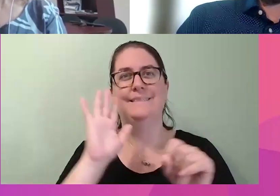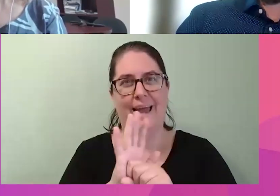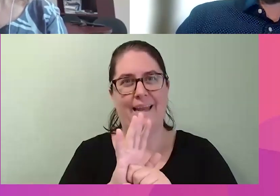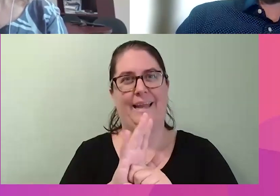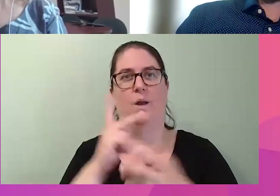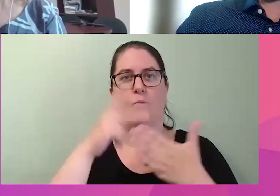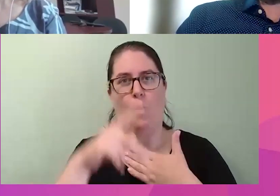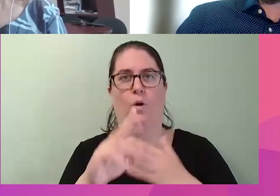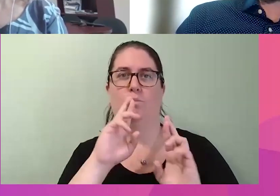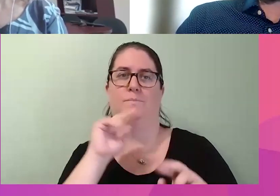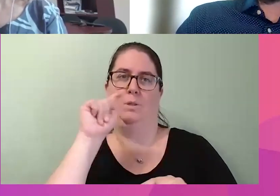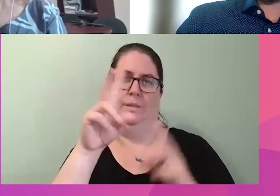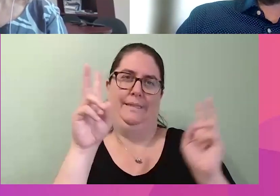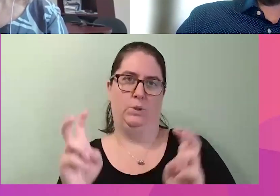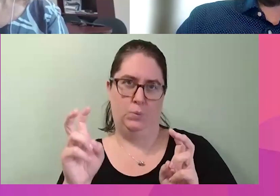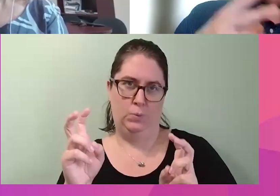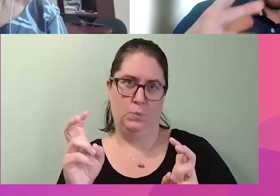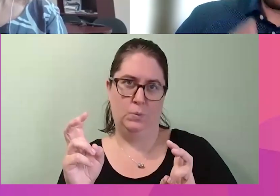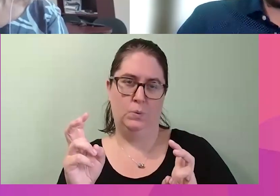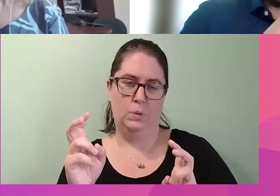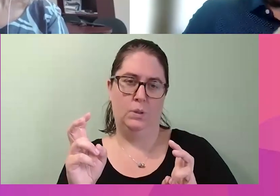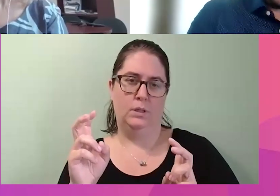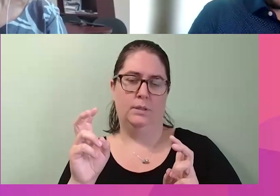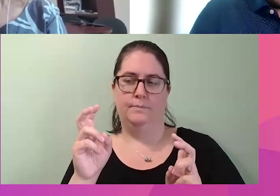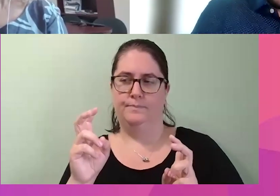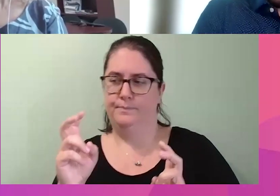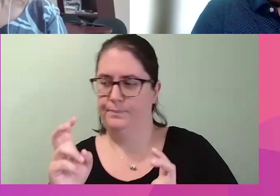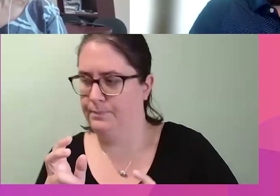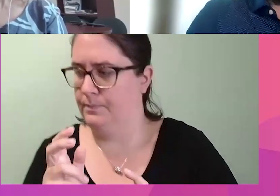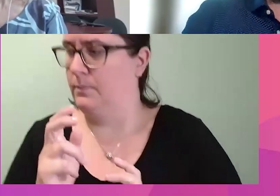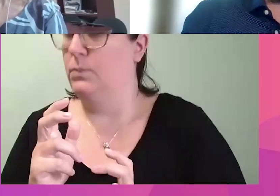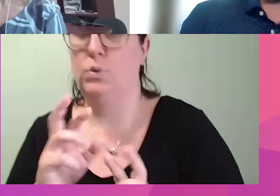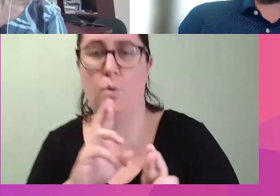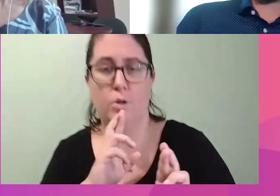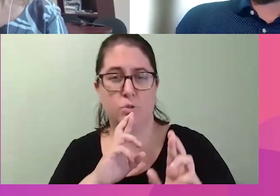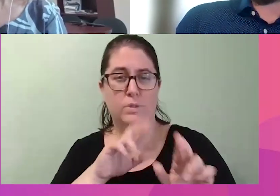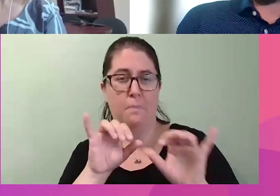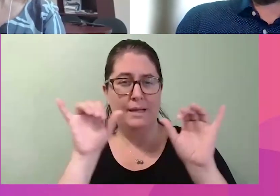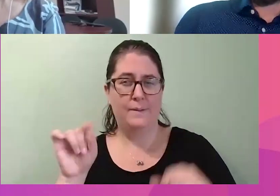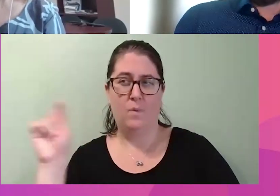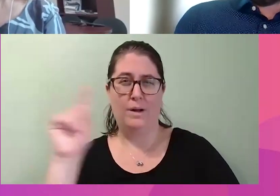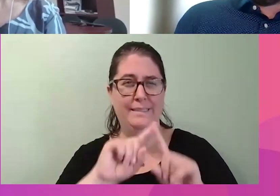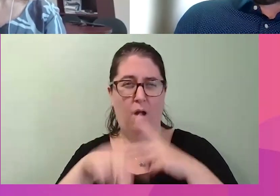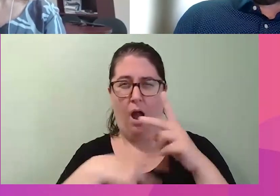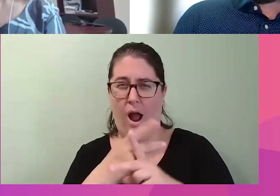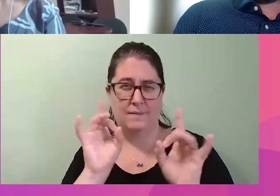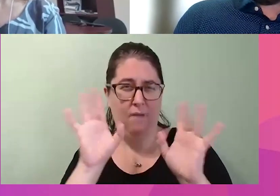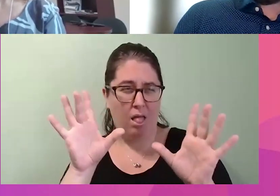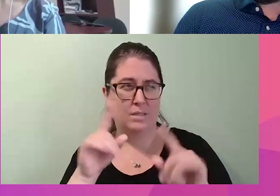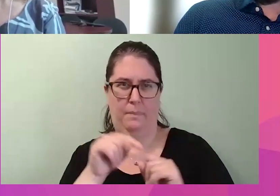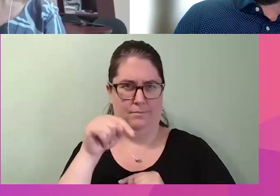issue. Sort of like response systems that are in place for other forms of family violence.